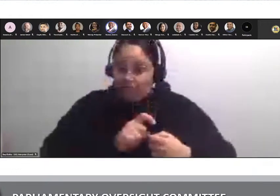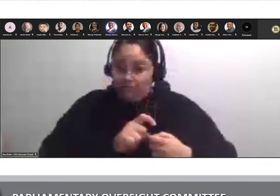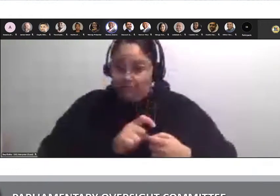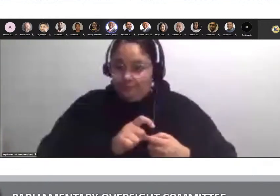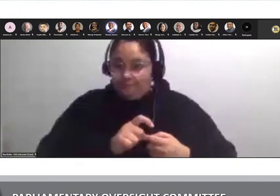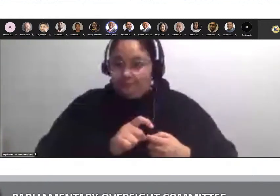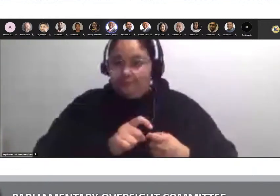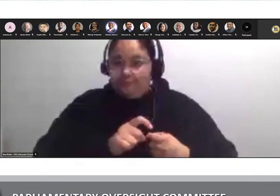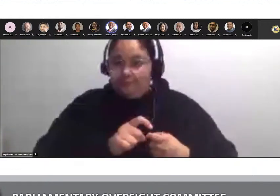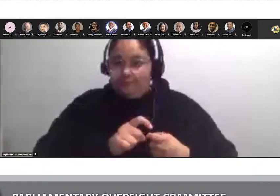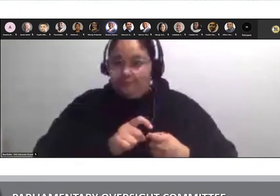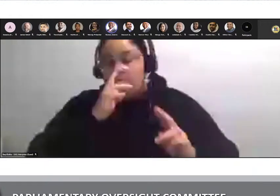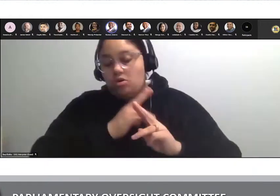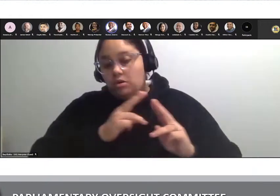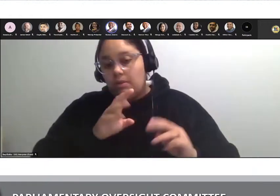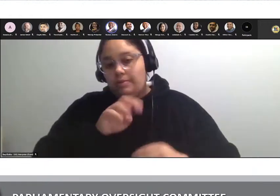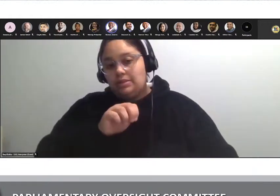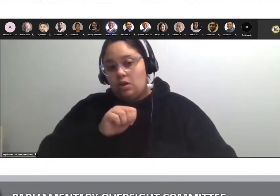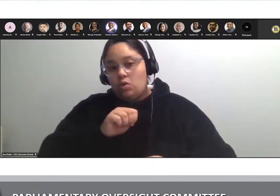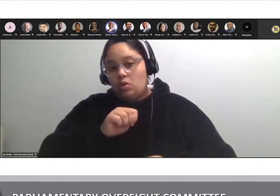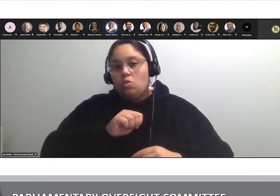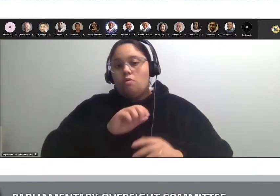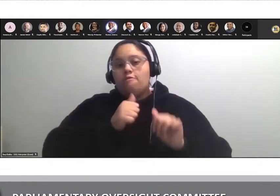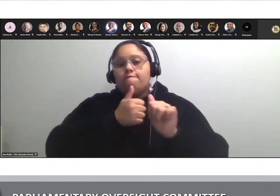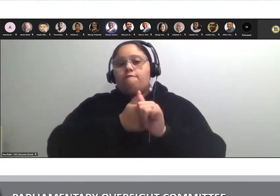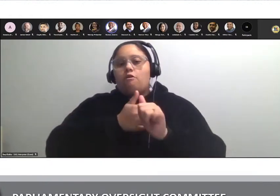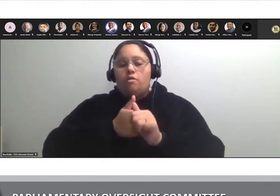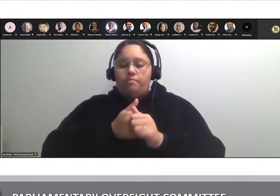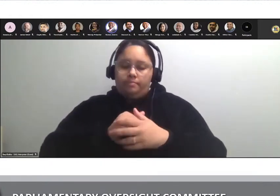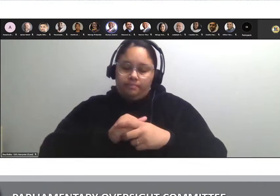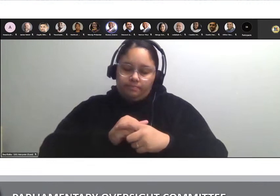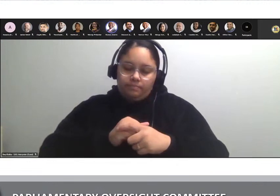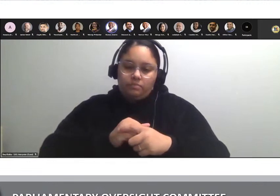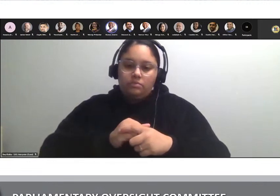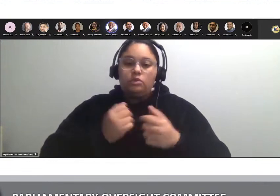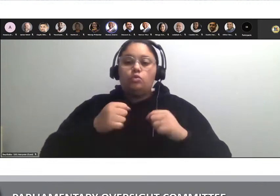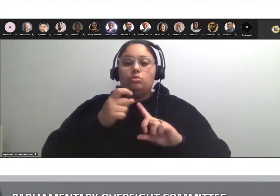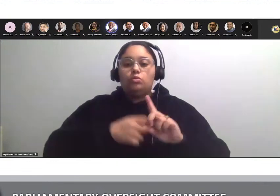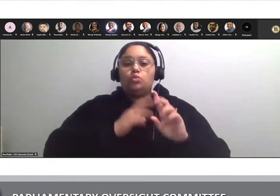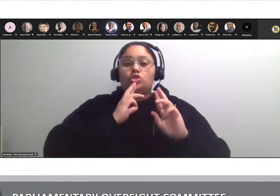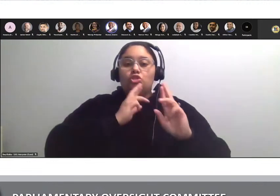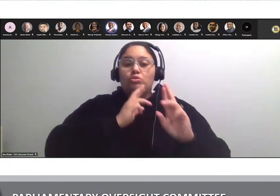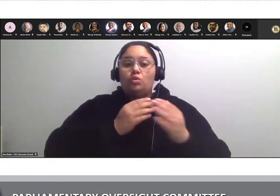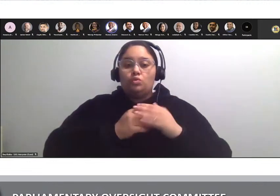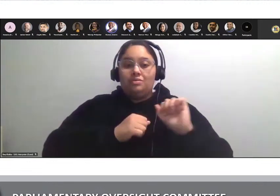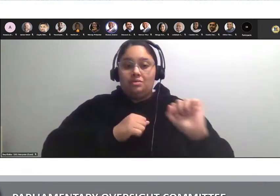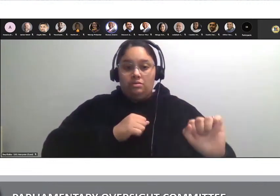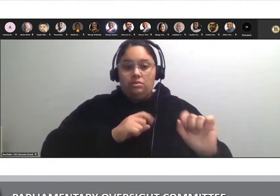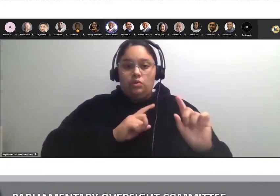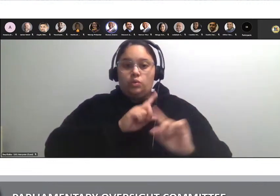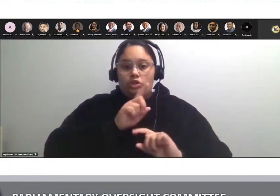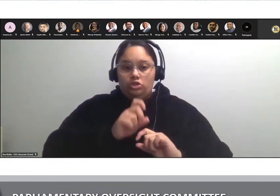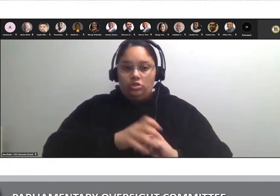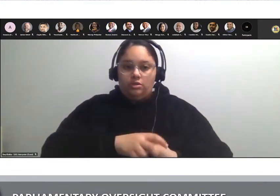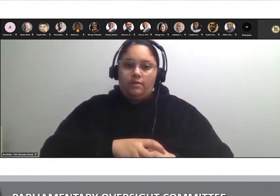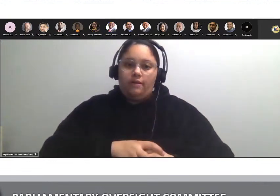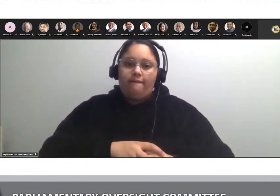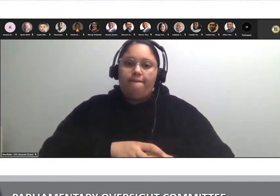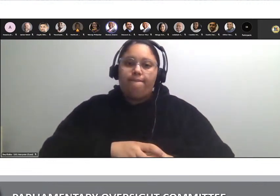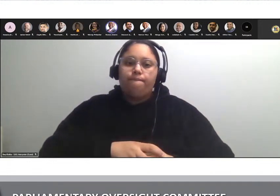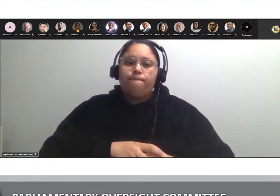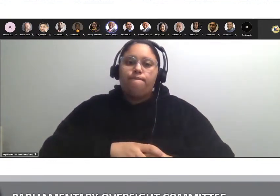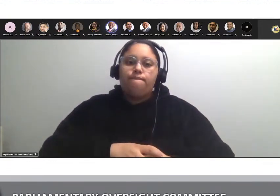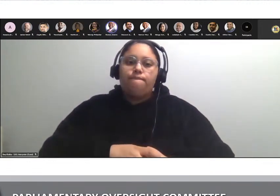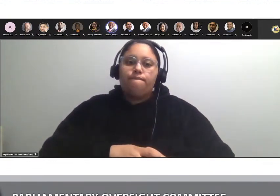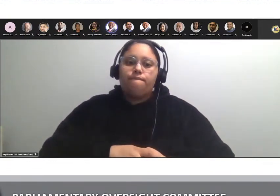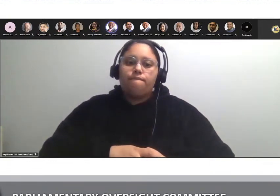from Honourable Maseko, the initial follow-up question. Chairperson, in a response to that, Chairperson,